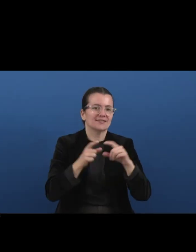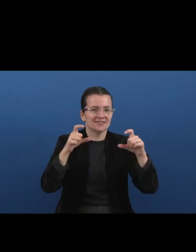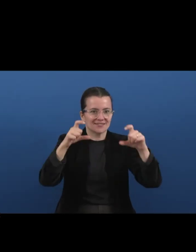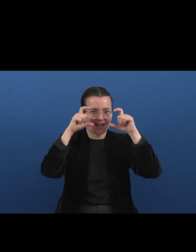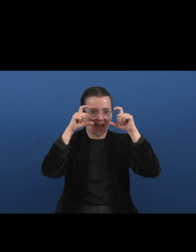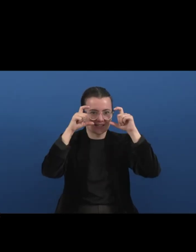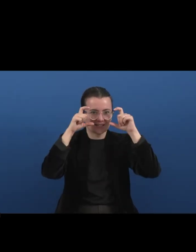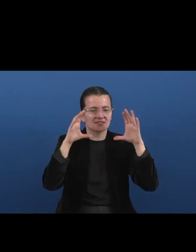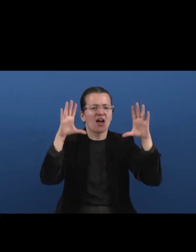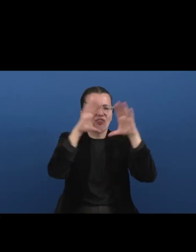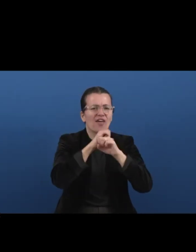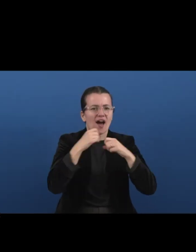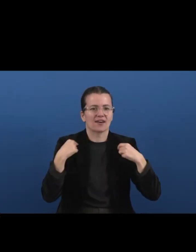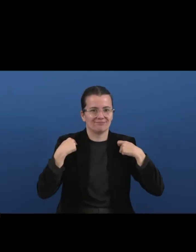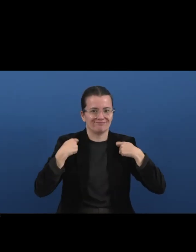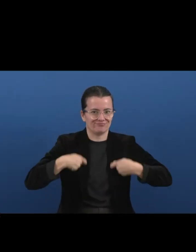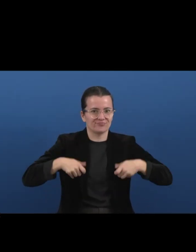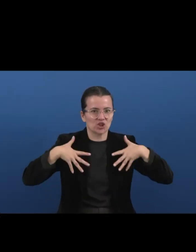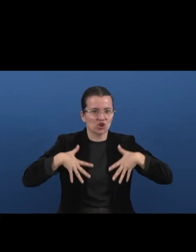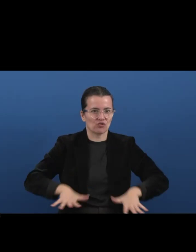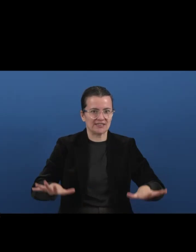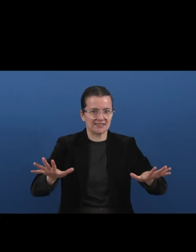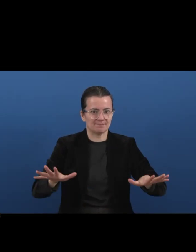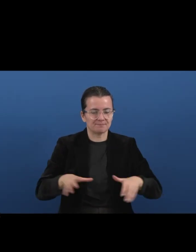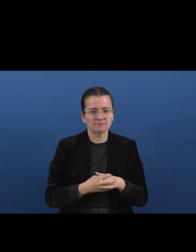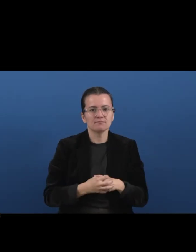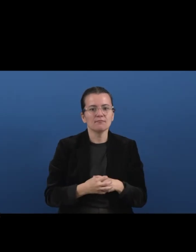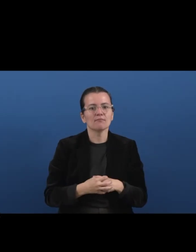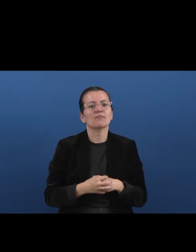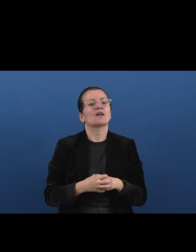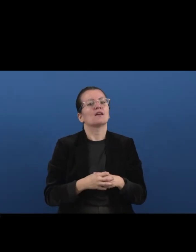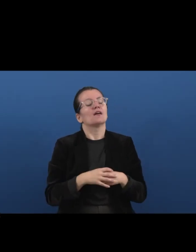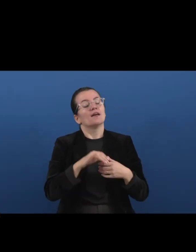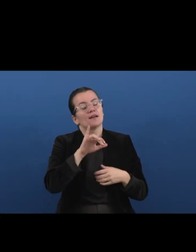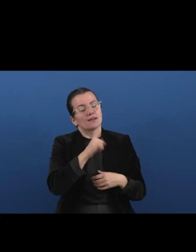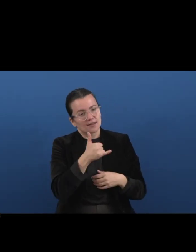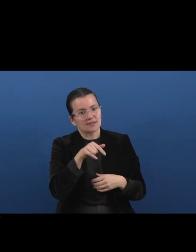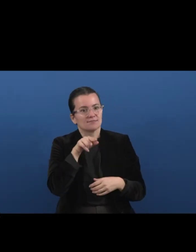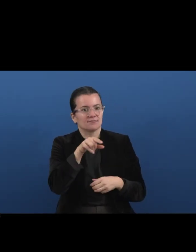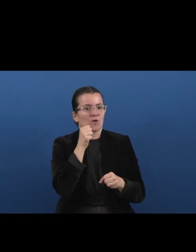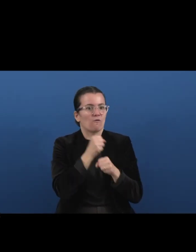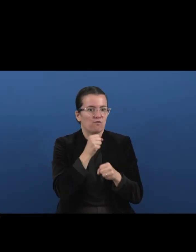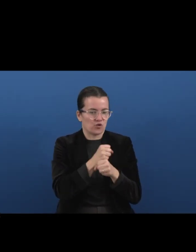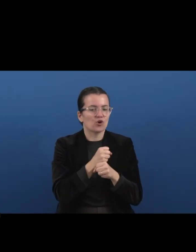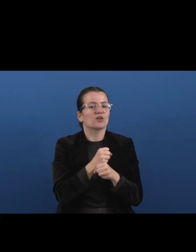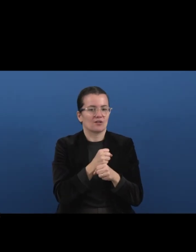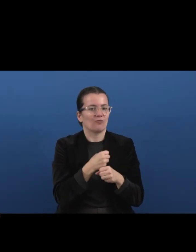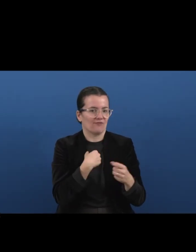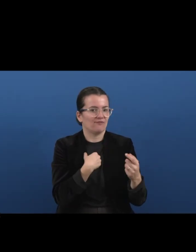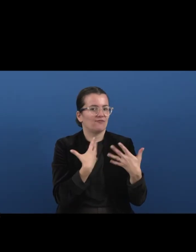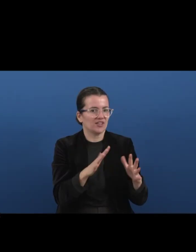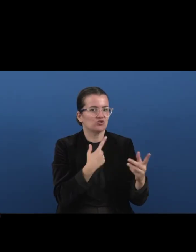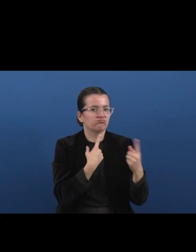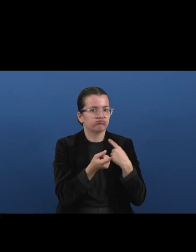So thank you for the opportunity to speak about this work. We have done quite a considerable amount of work over the last 3 or 4